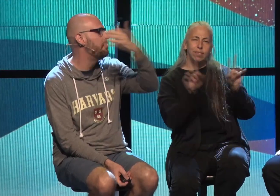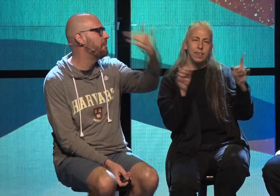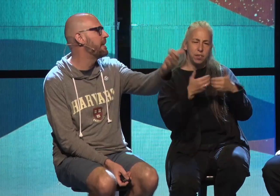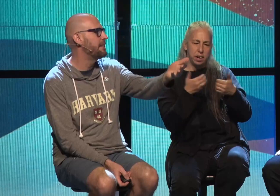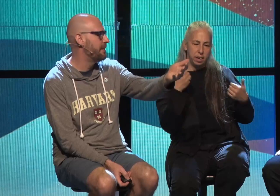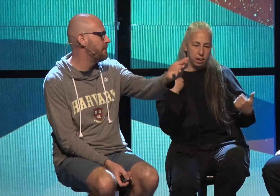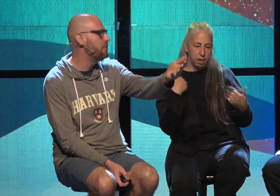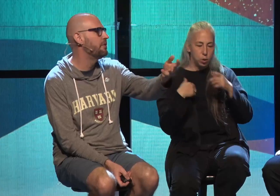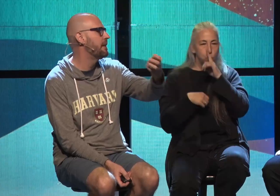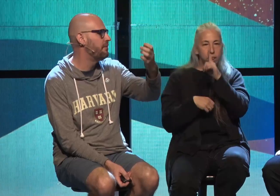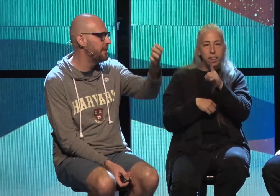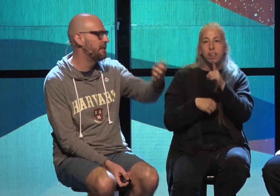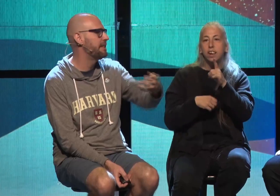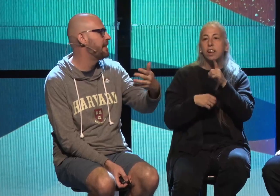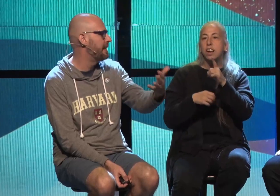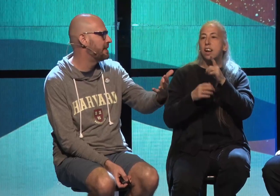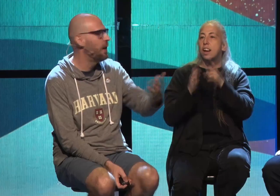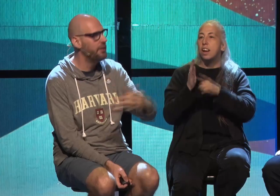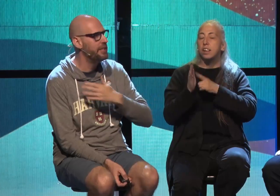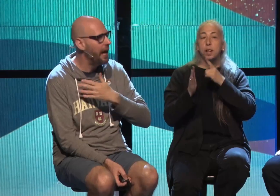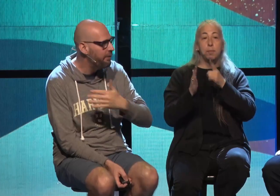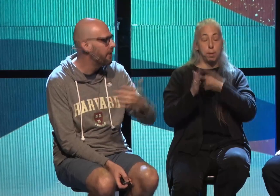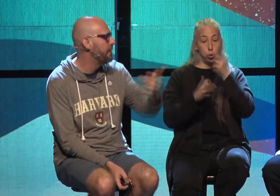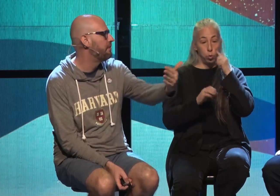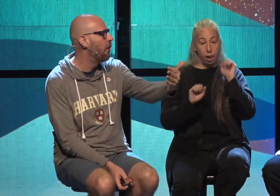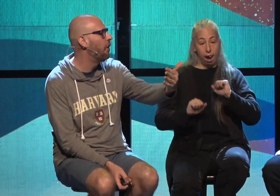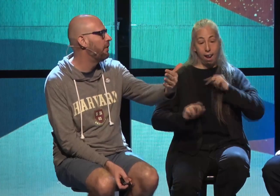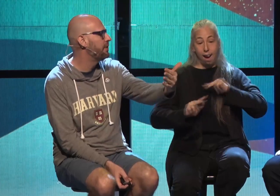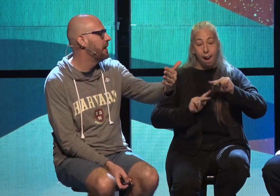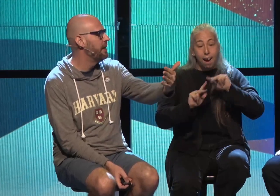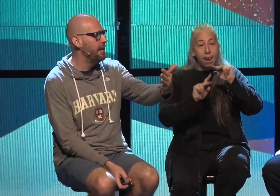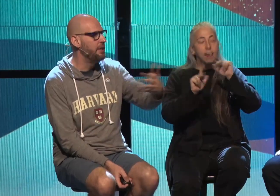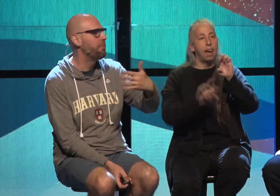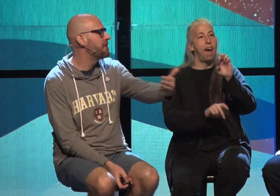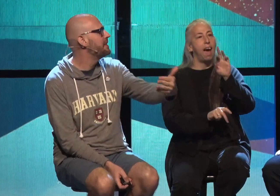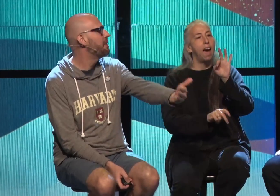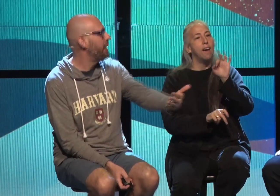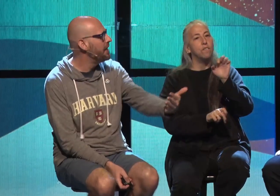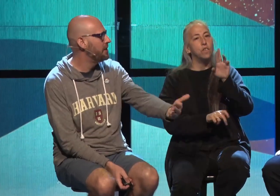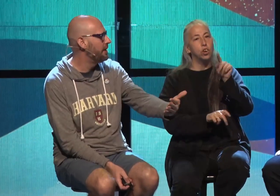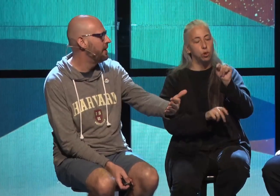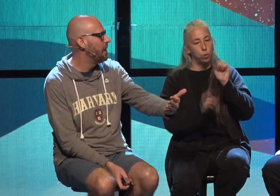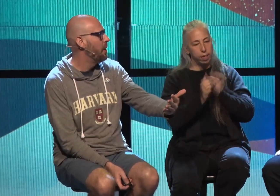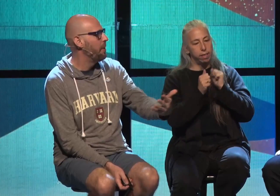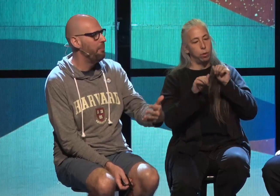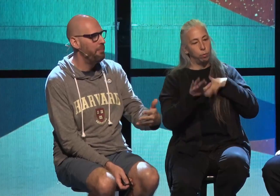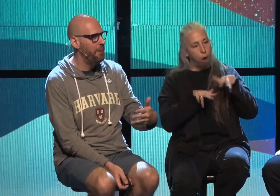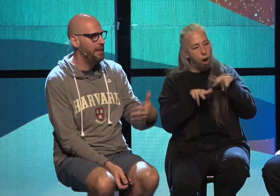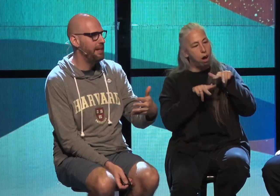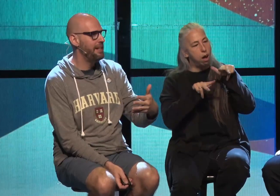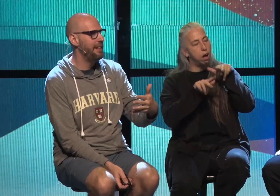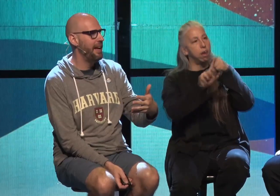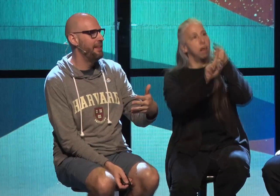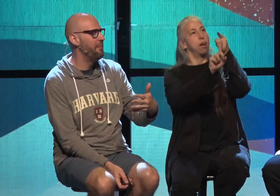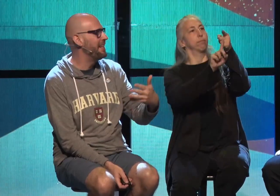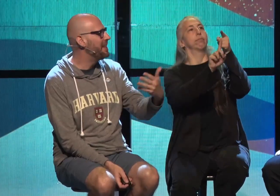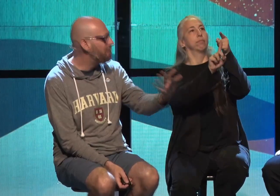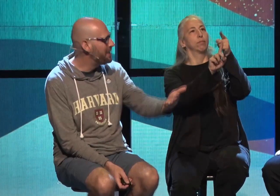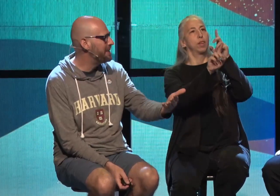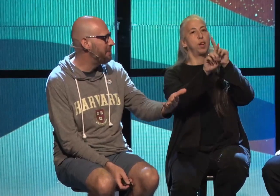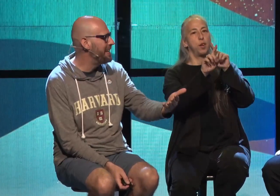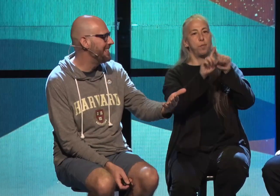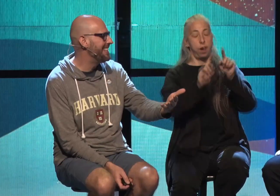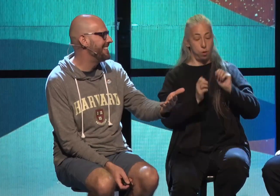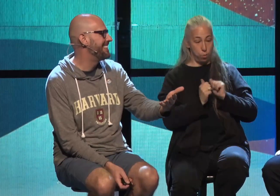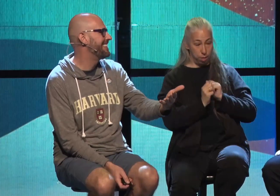get you to amazing views and vistas and things. There's effort involved in the participation, but in